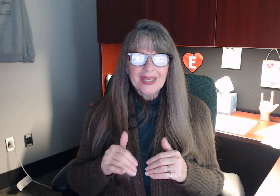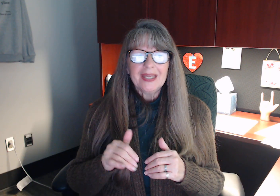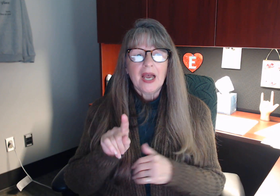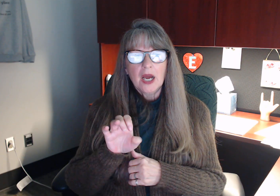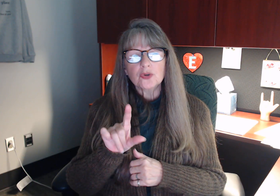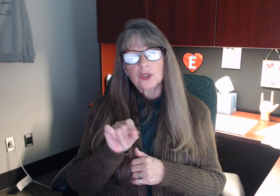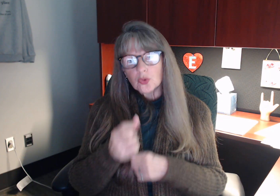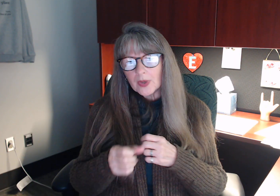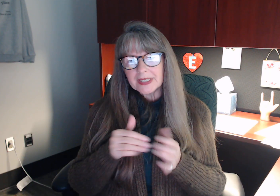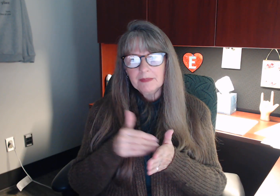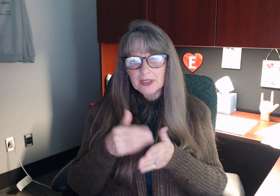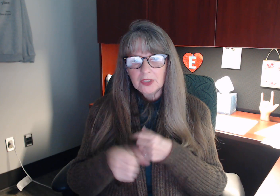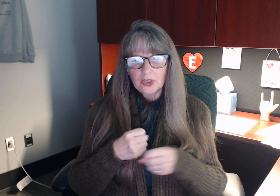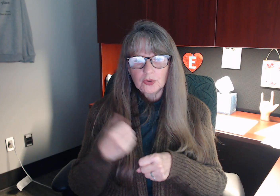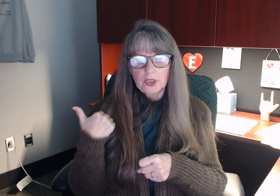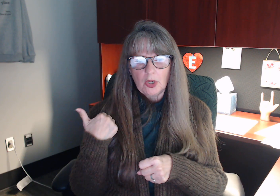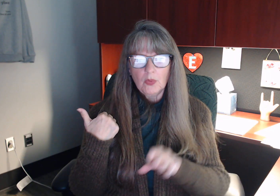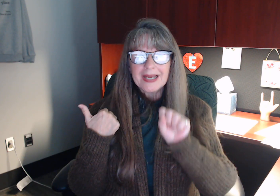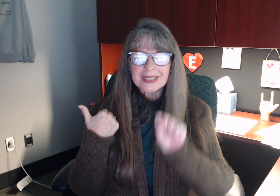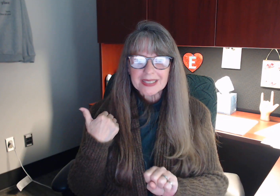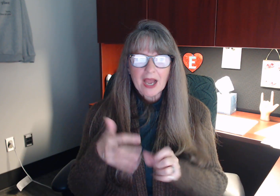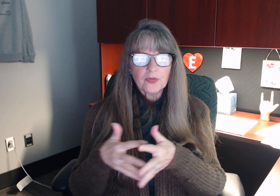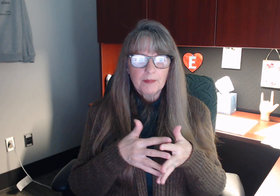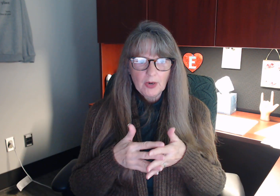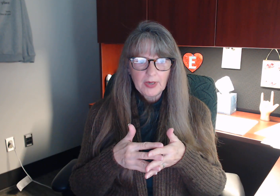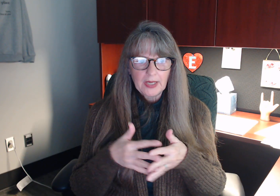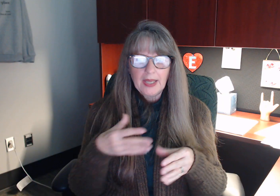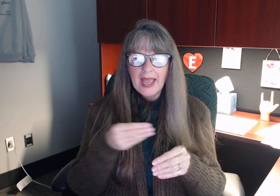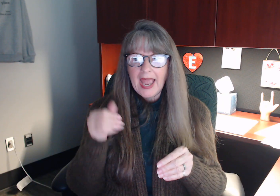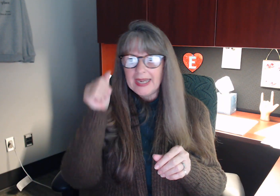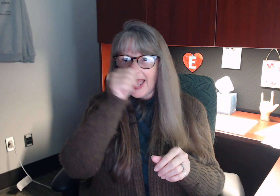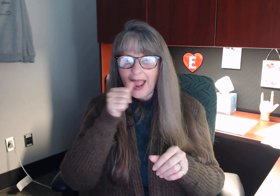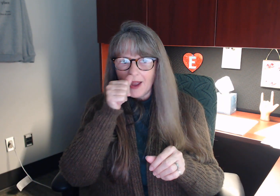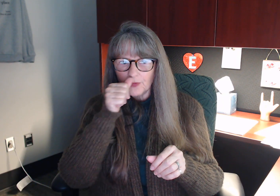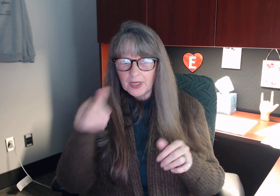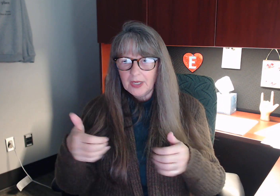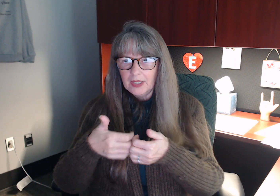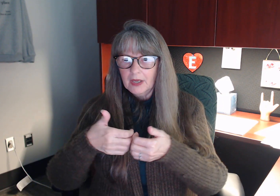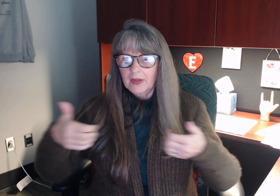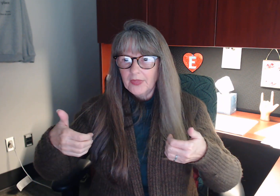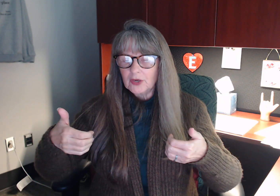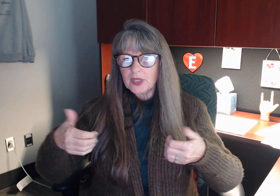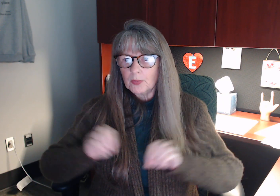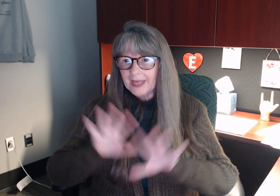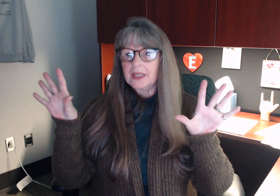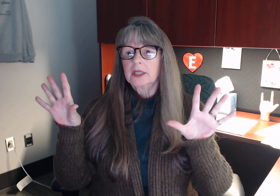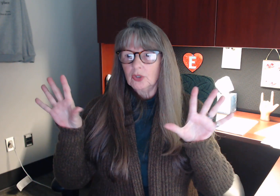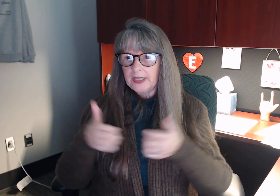Then 120 million years ago, South America and Africa, they are separate clearly.